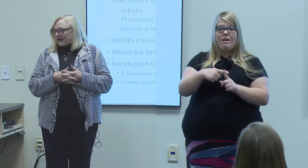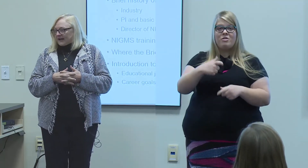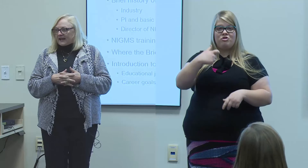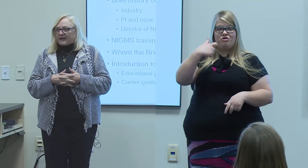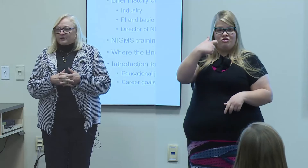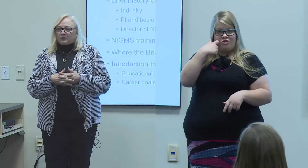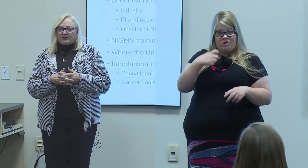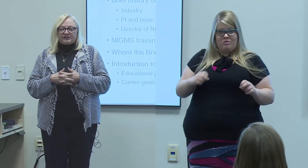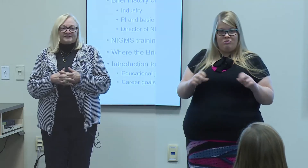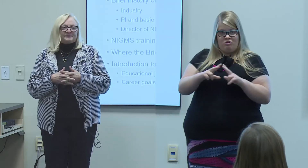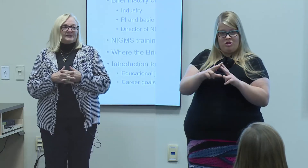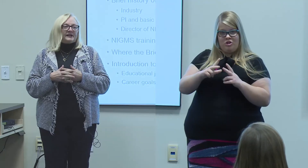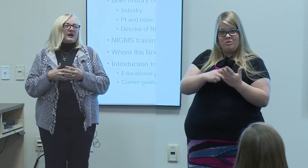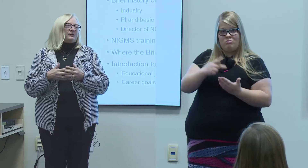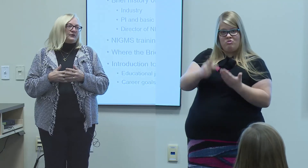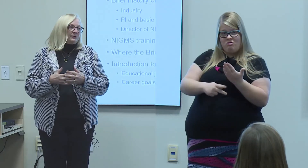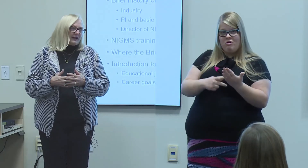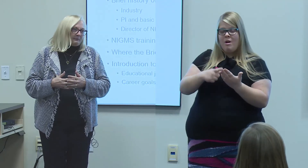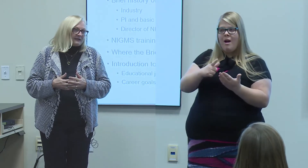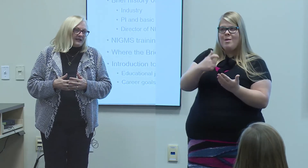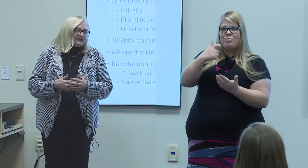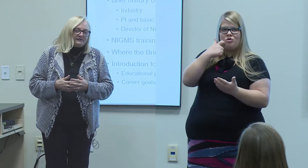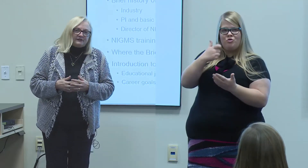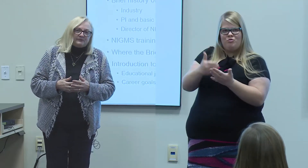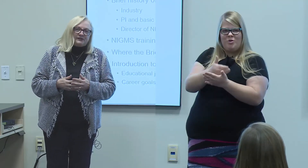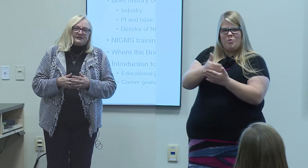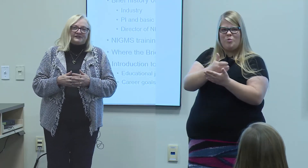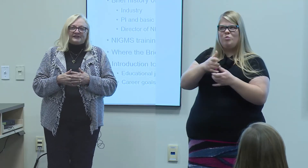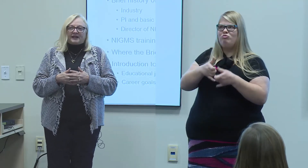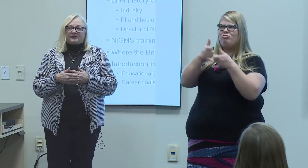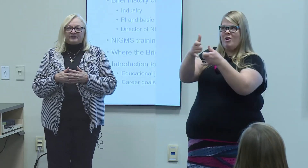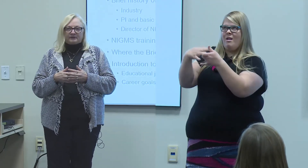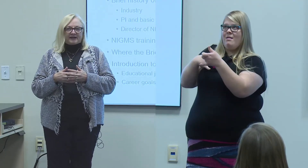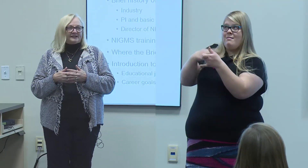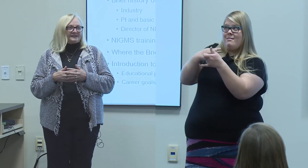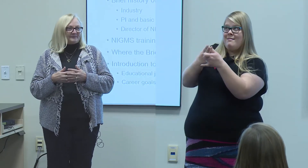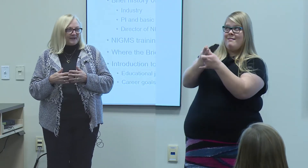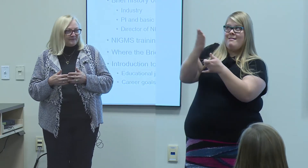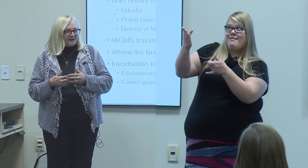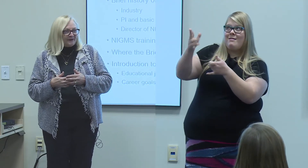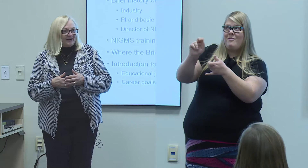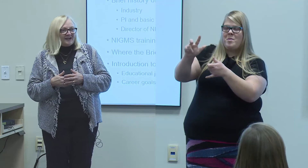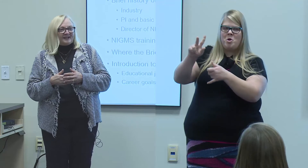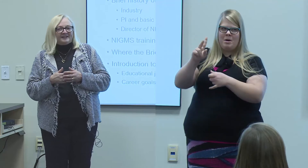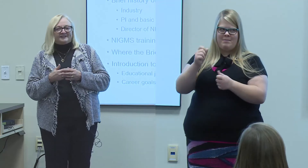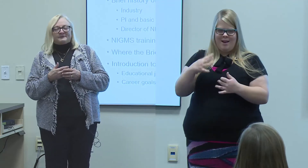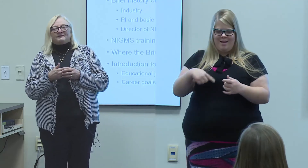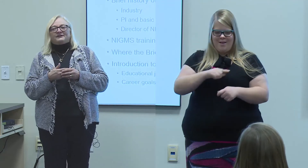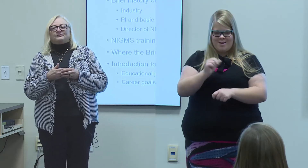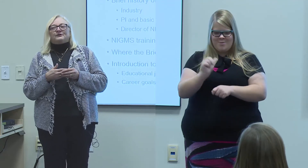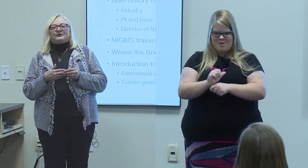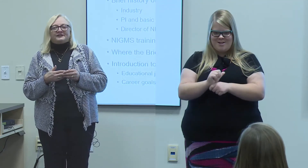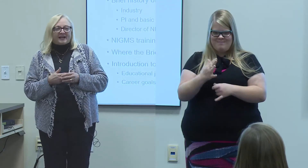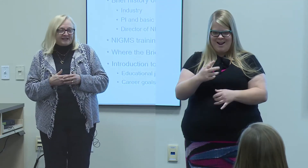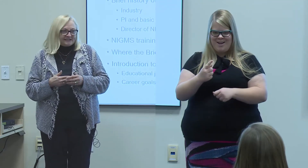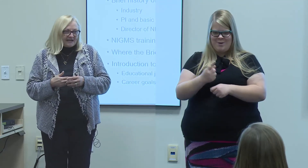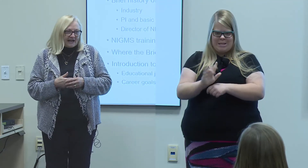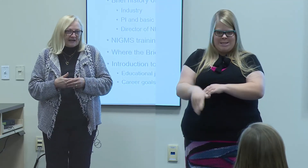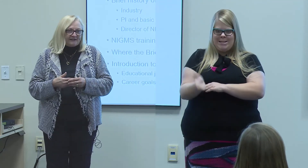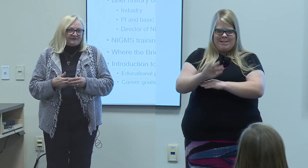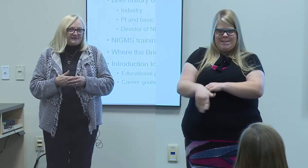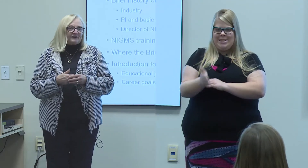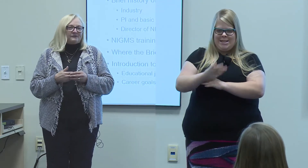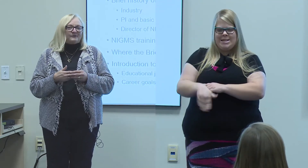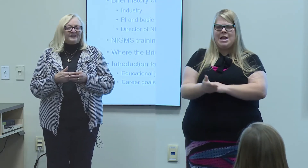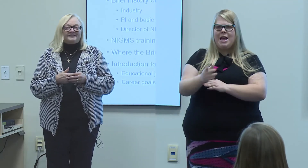them. And we just submitted our renewal application for the Bridges to the Doctorate grant in September, and some of us worked night and day